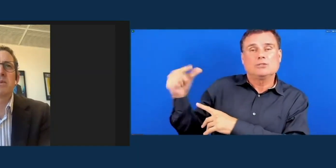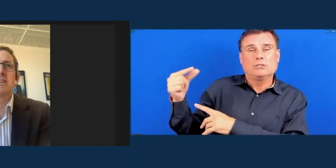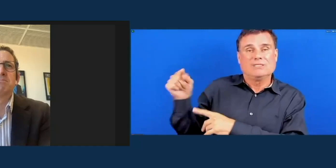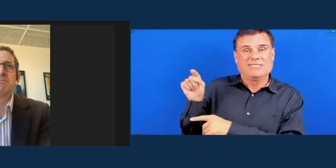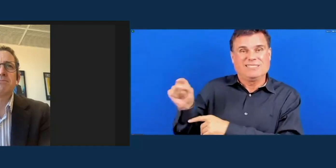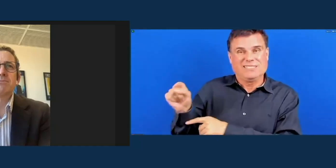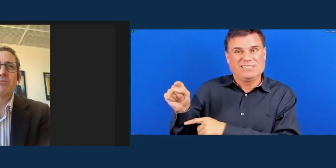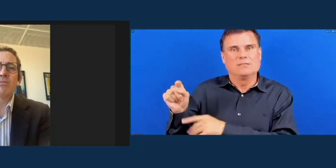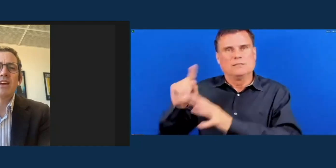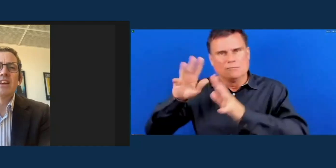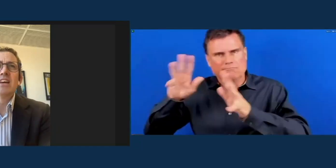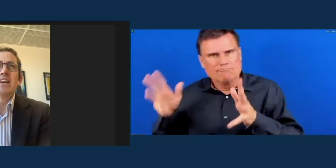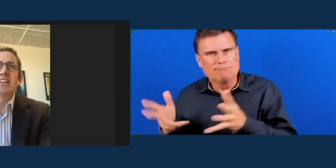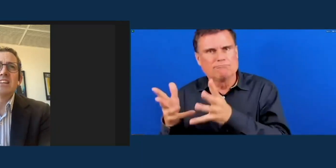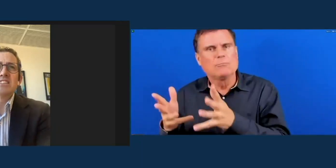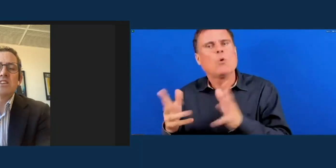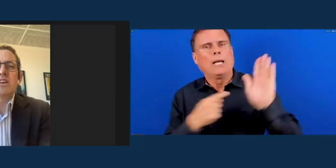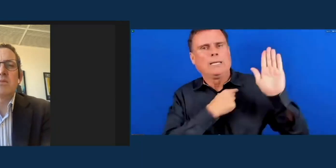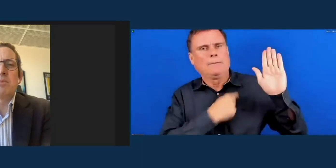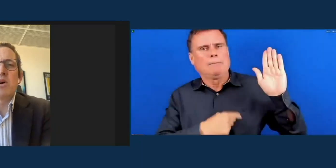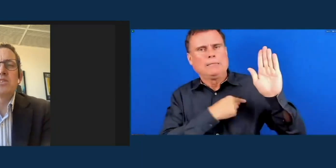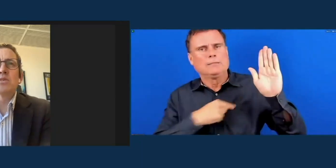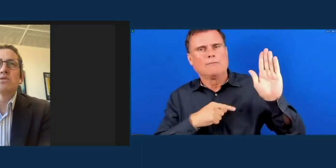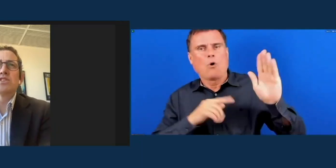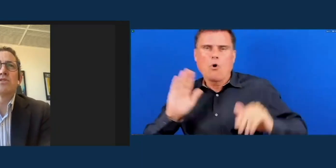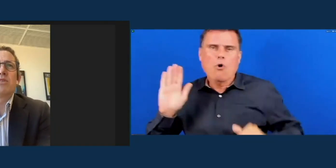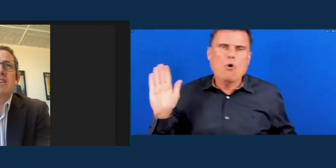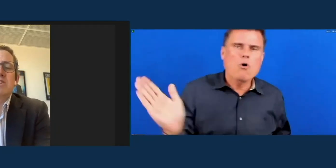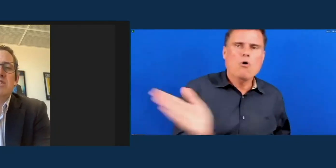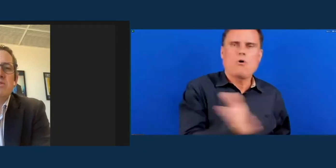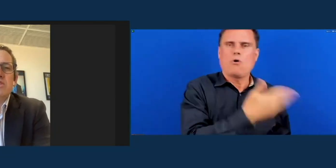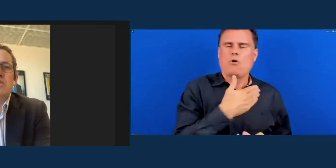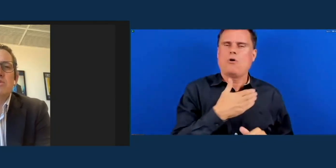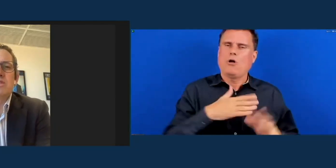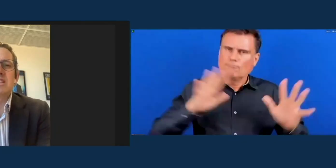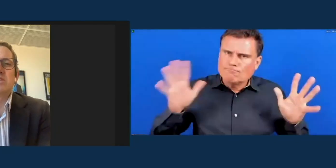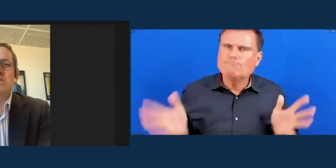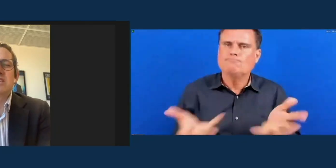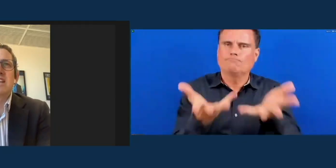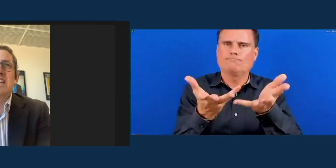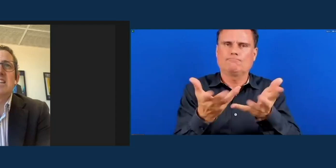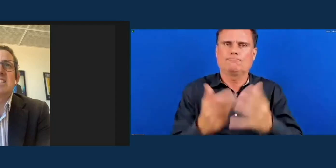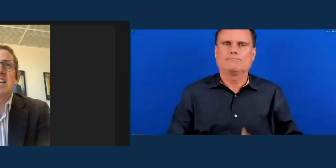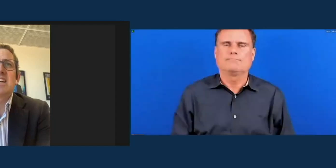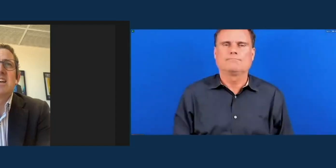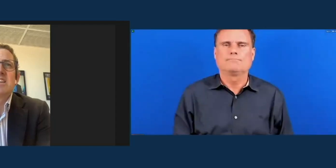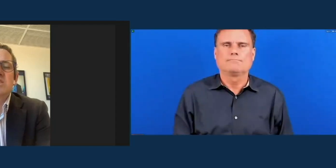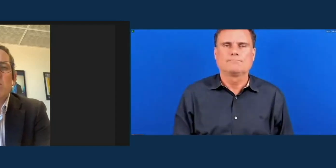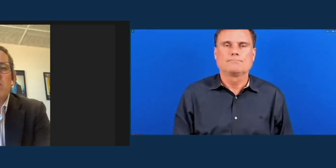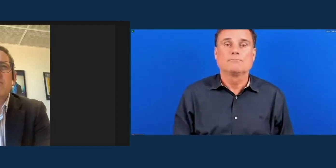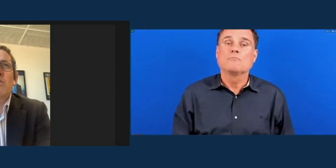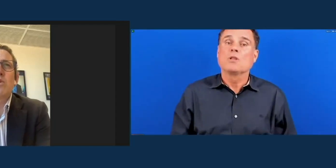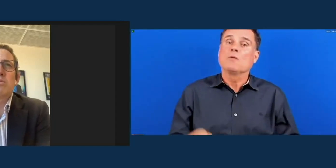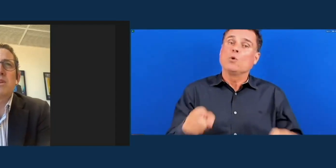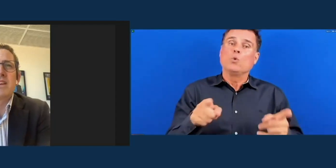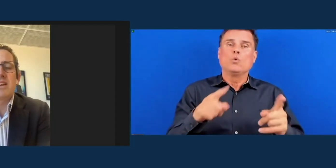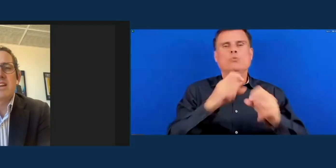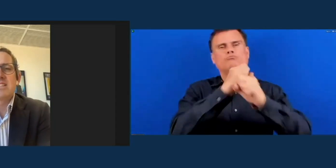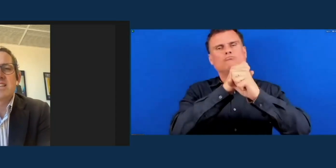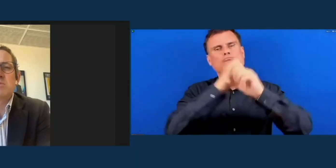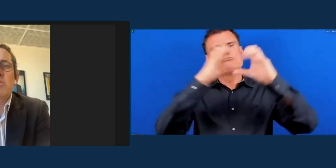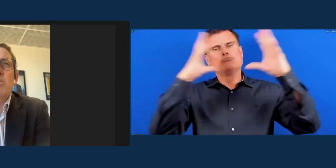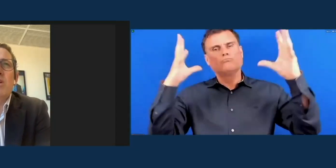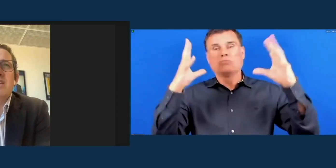this webinar. In considering a post-All Children Reading vision for children's literacy and EdTech, supporting affordable